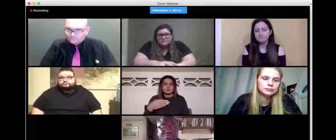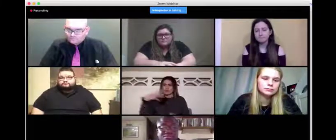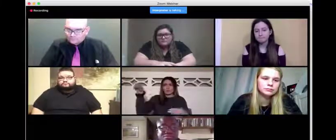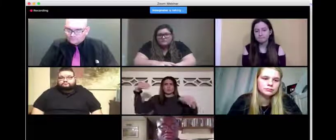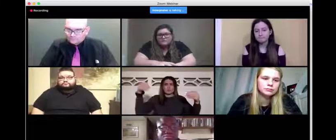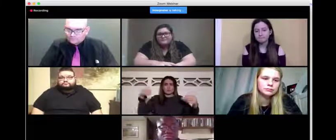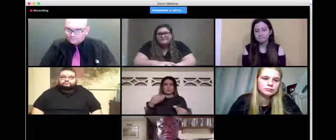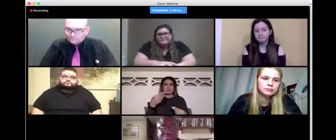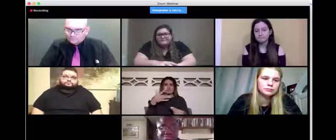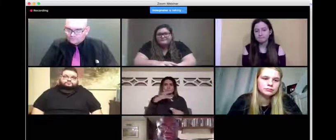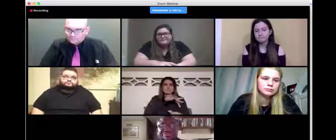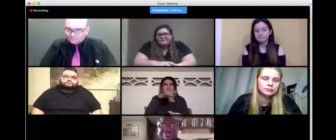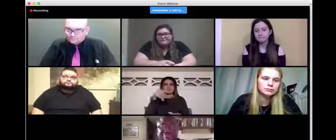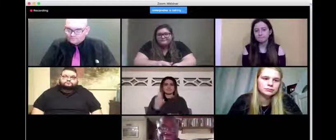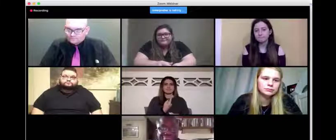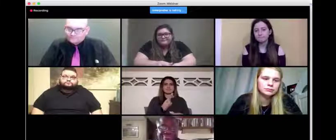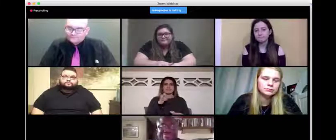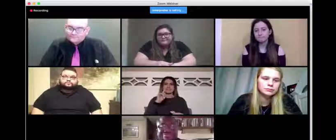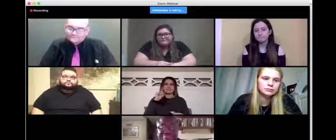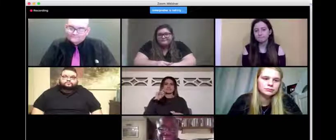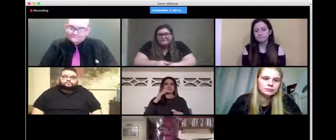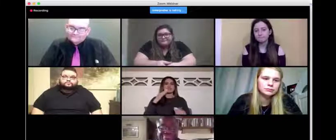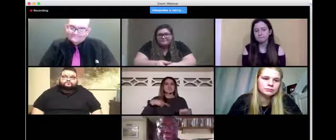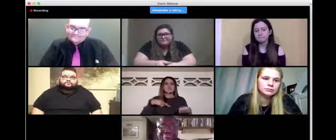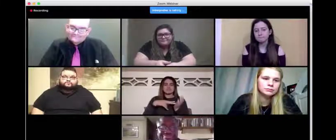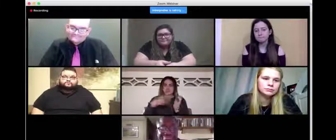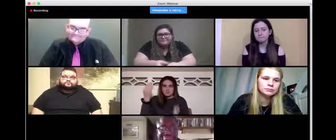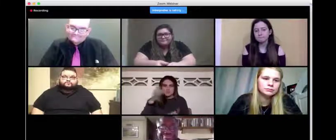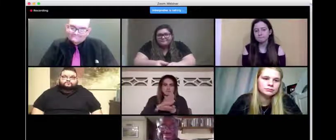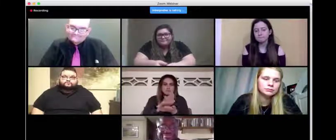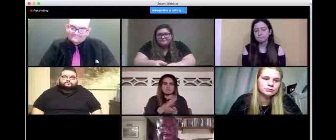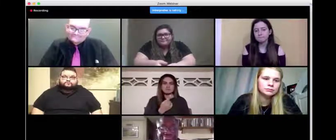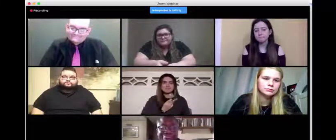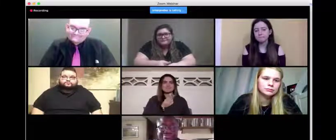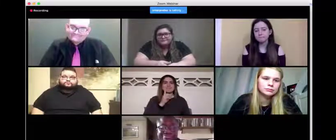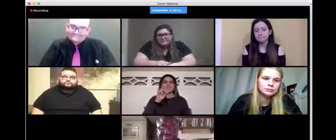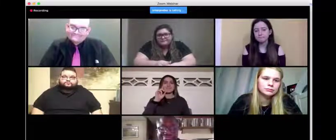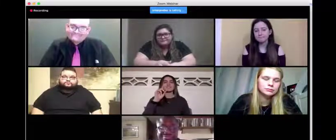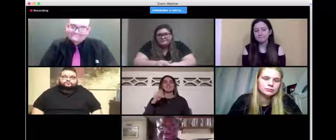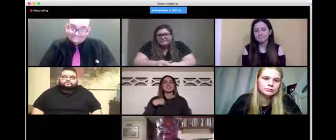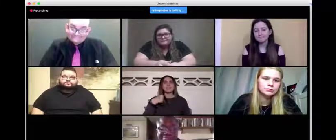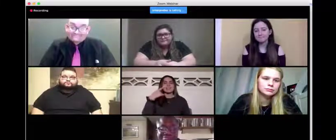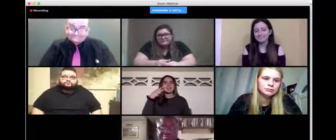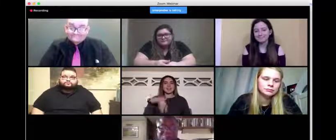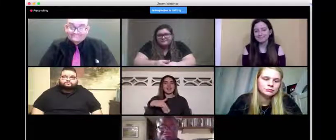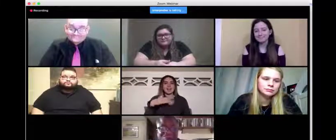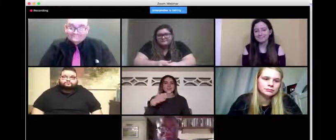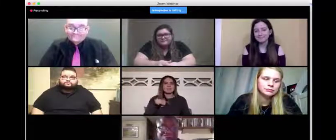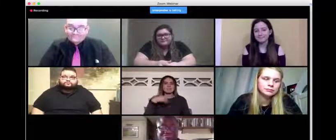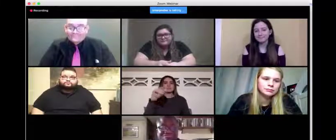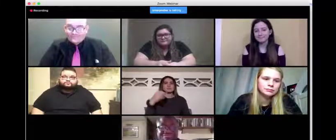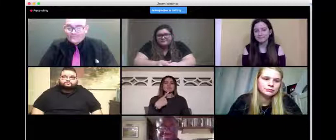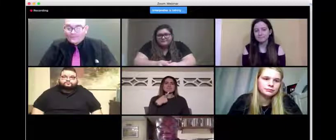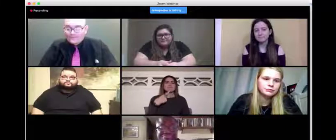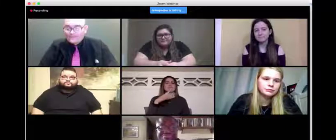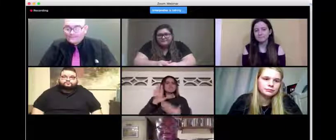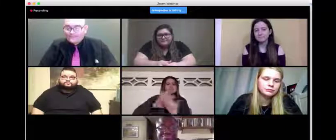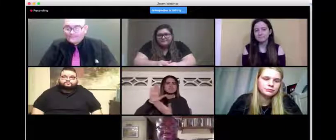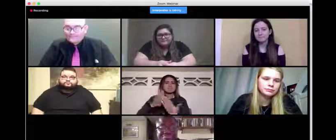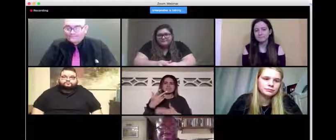And as deaf people, we have that isolation. So it's really brought us a lot of ways to have more interactions and more discussions